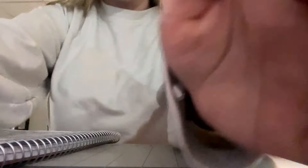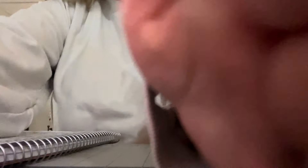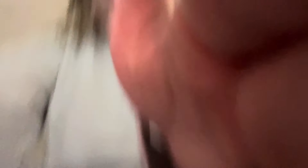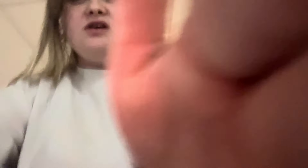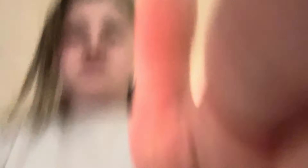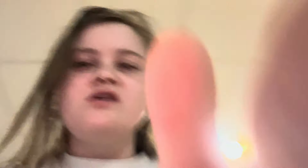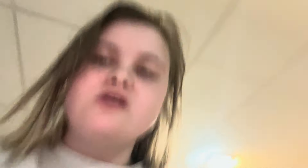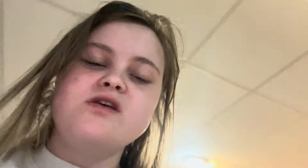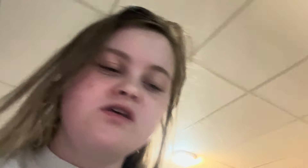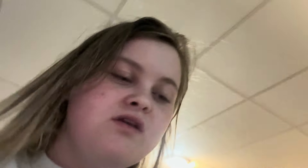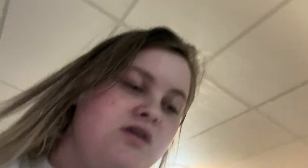me.